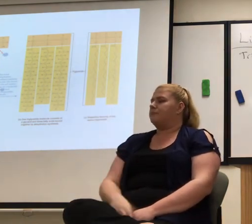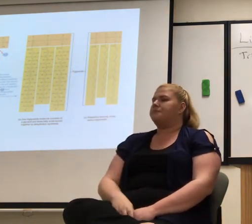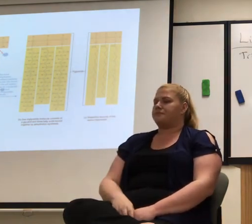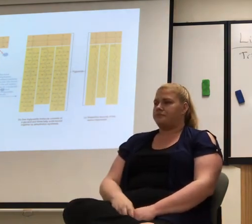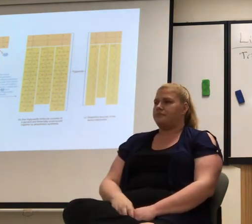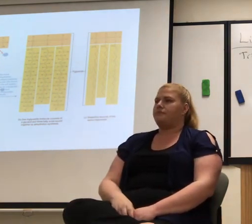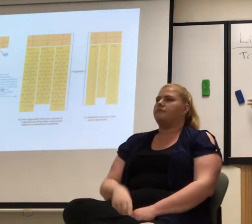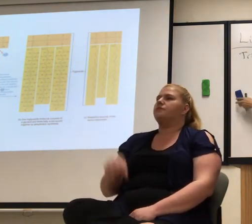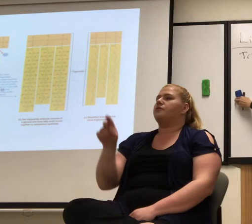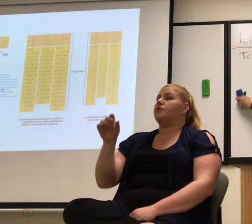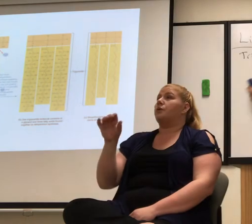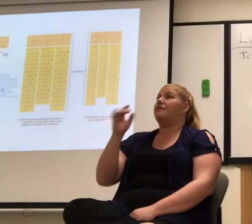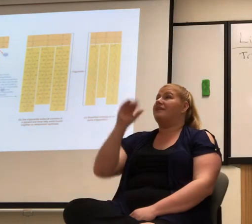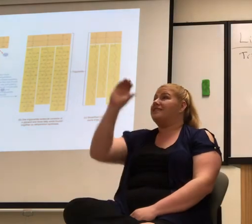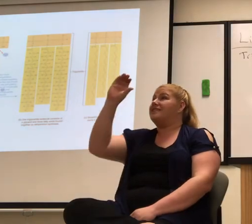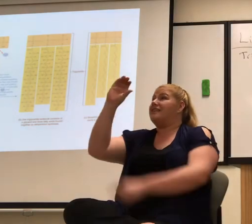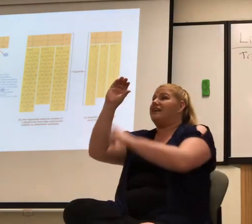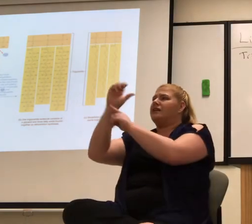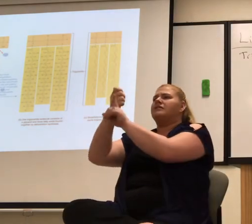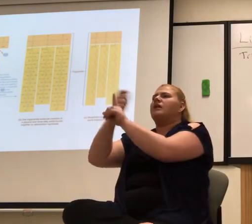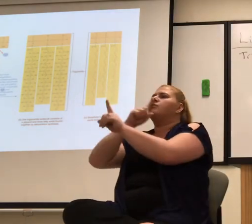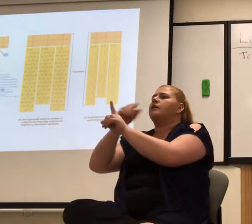fatty acid chain.